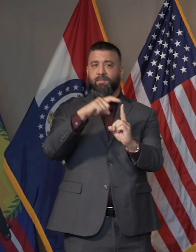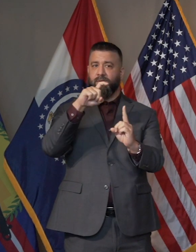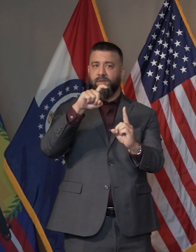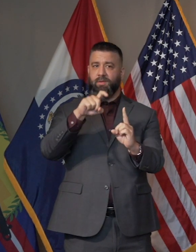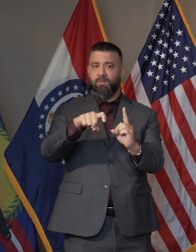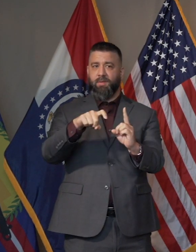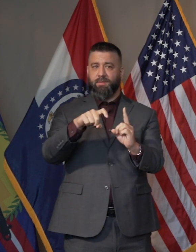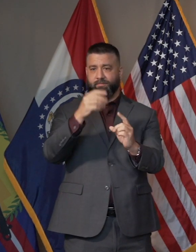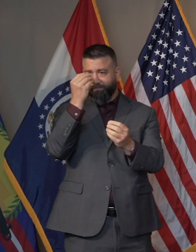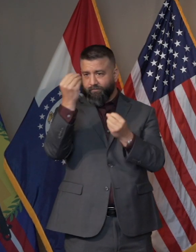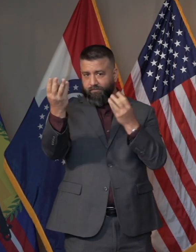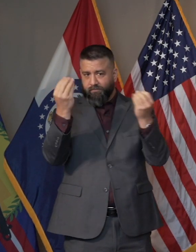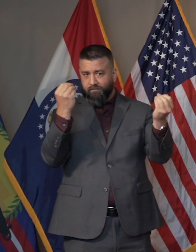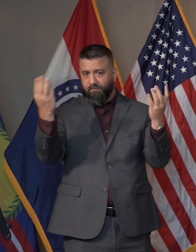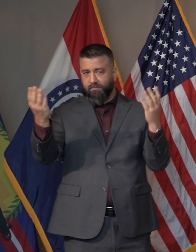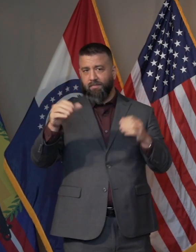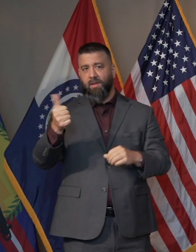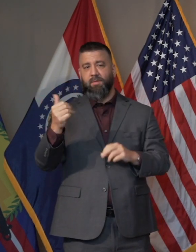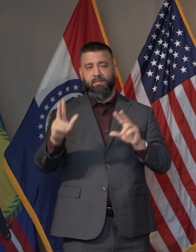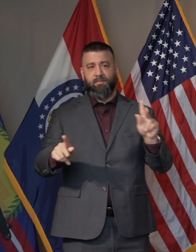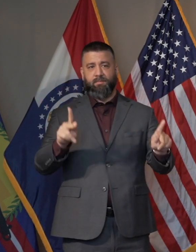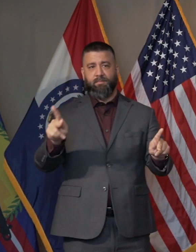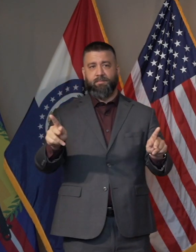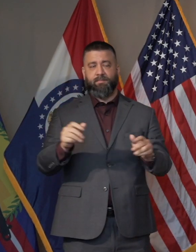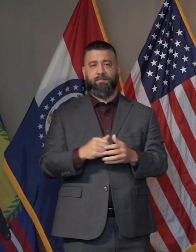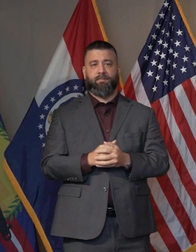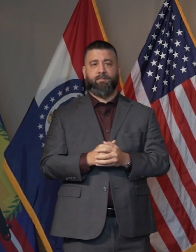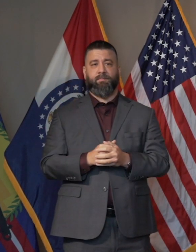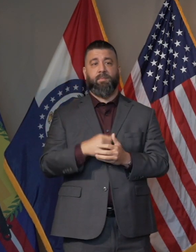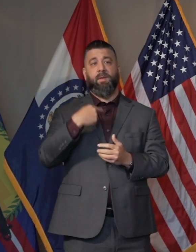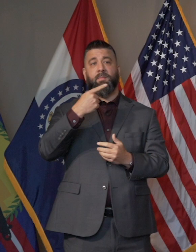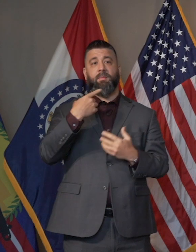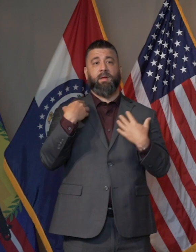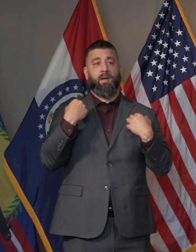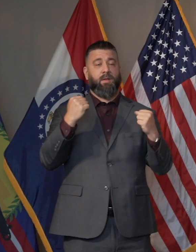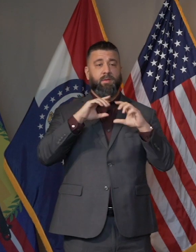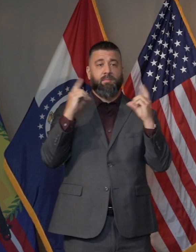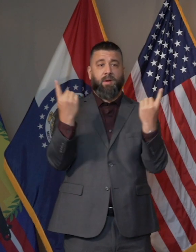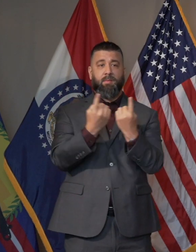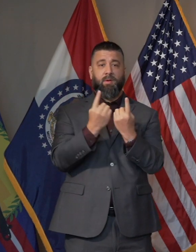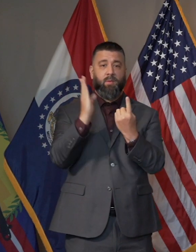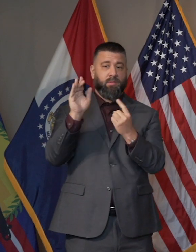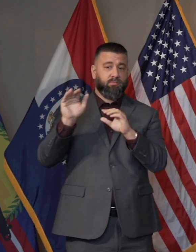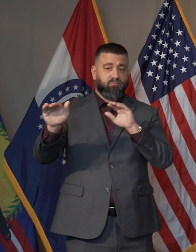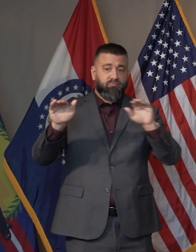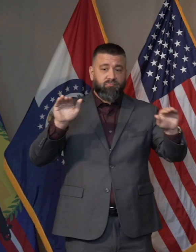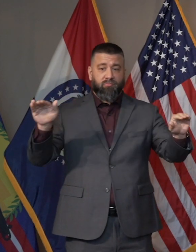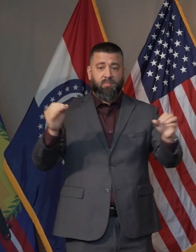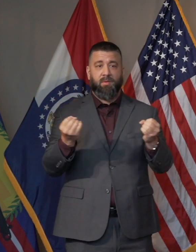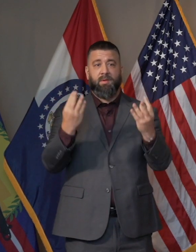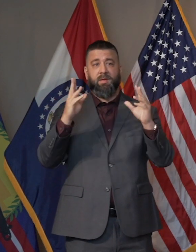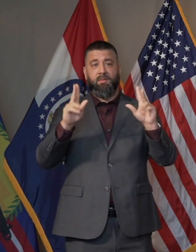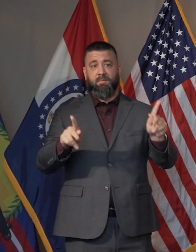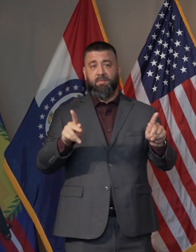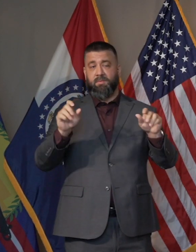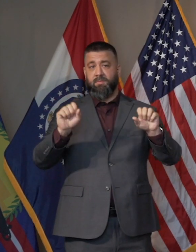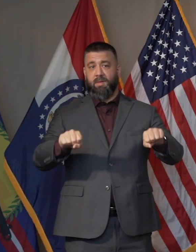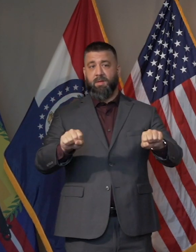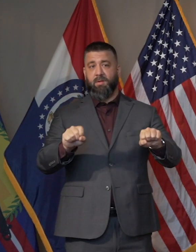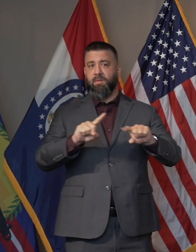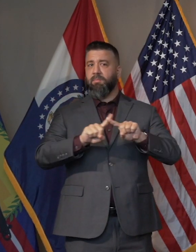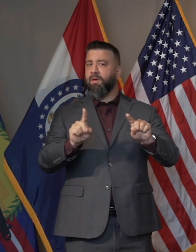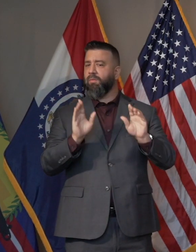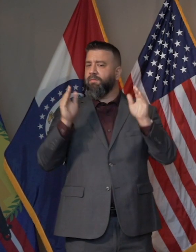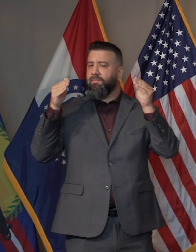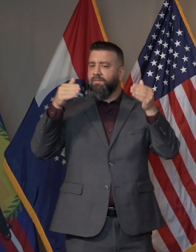in the notification of that person. The Public Health Department will be reaching out to as many people as possible with a focus on those who